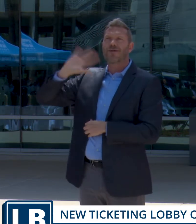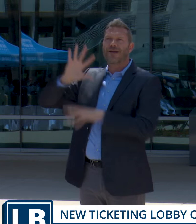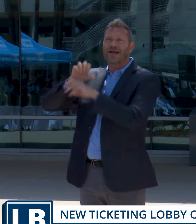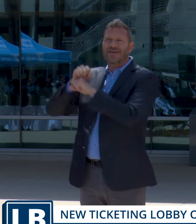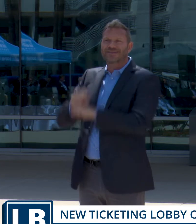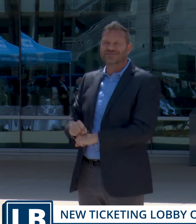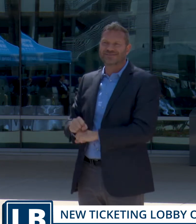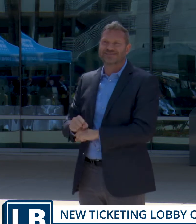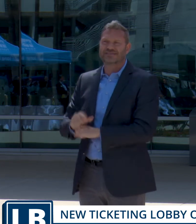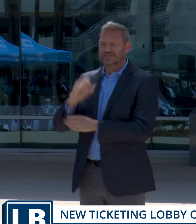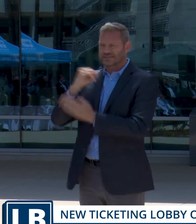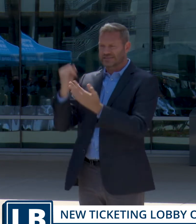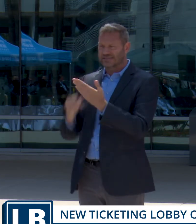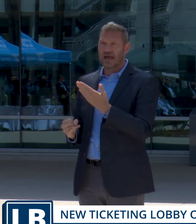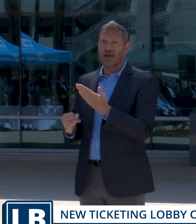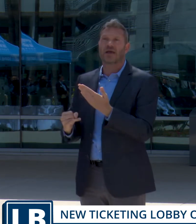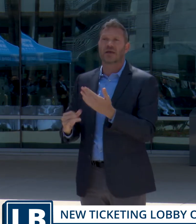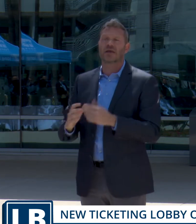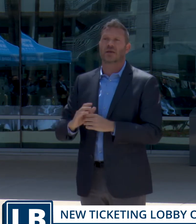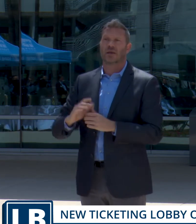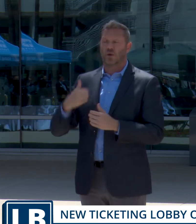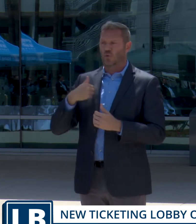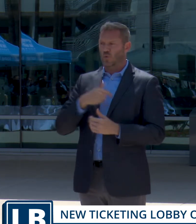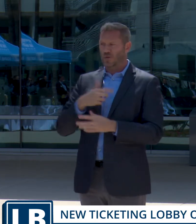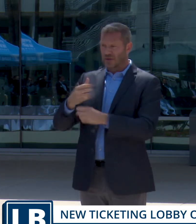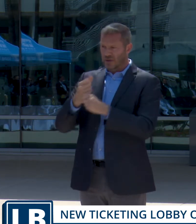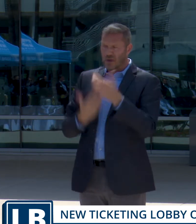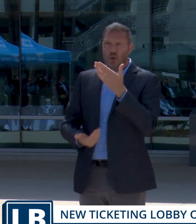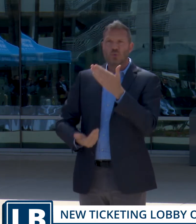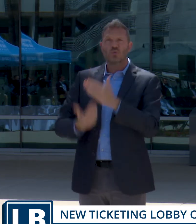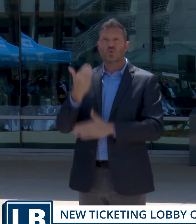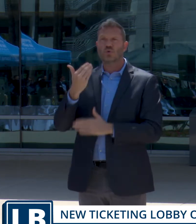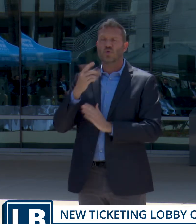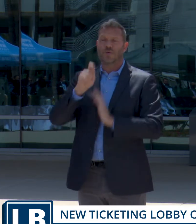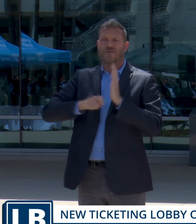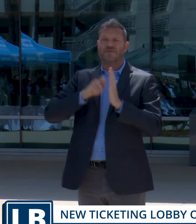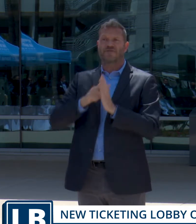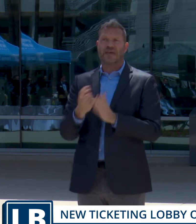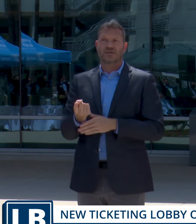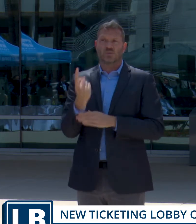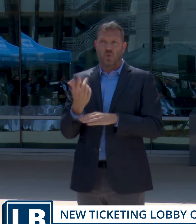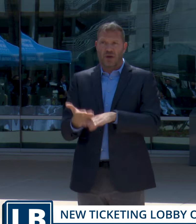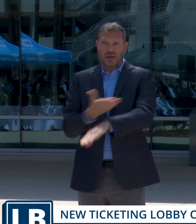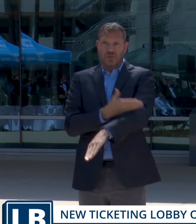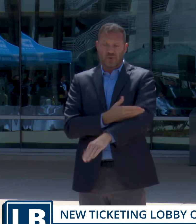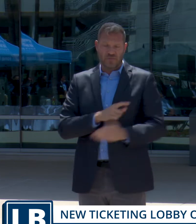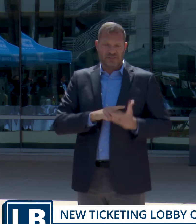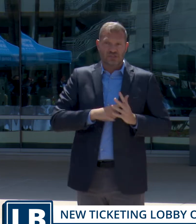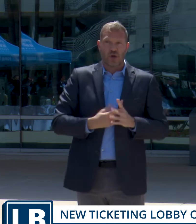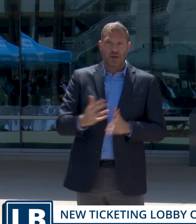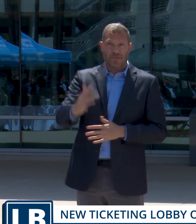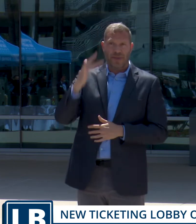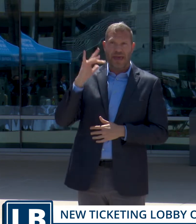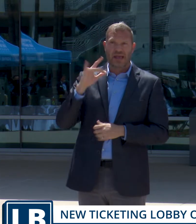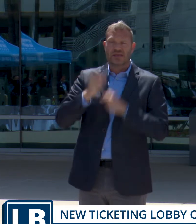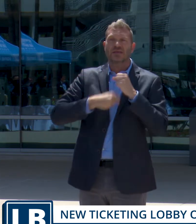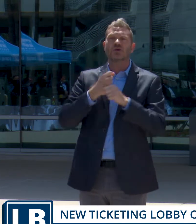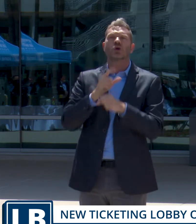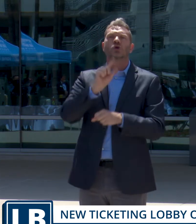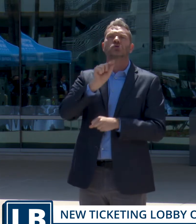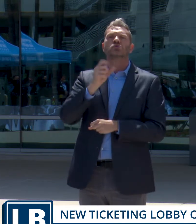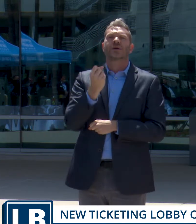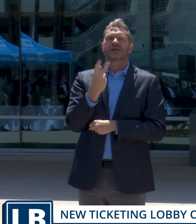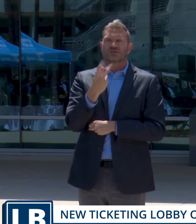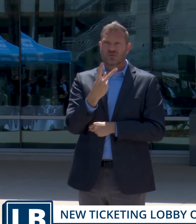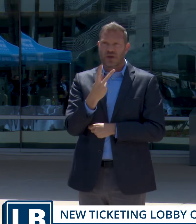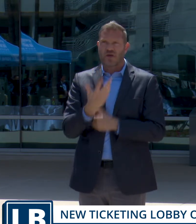build upon our municipal airport's award-winning Phase 1 improvements, which were completed back in 2012, which includes the